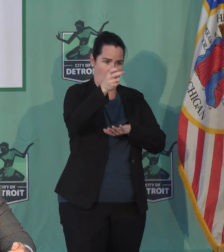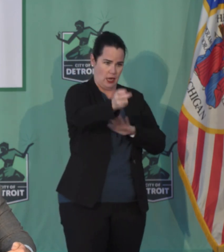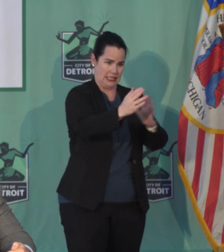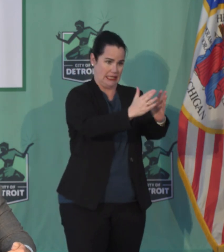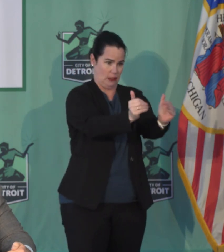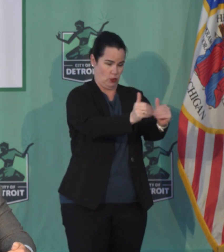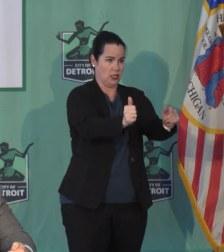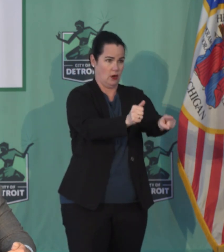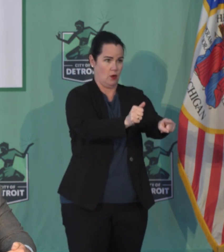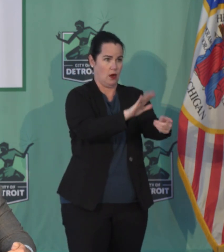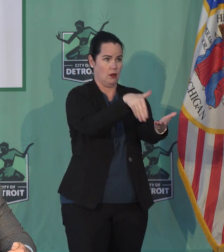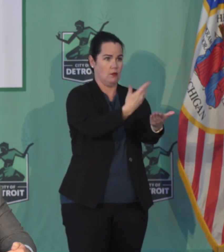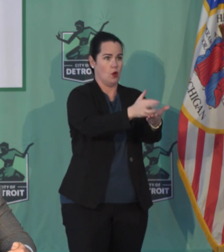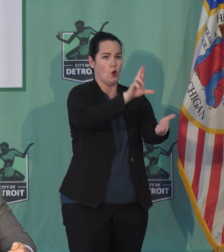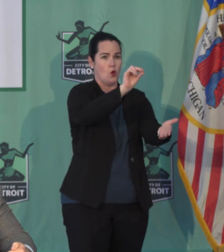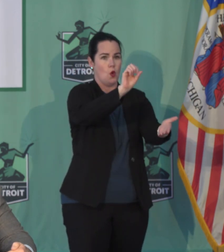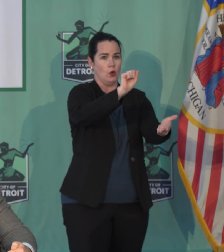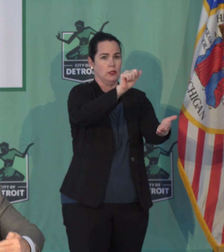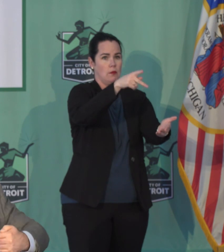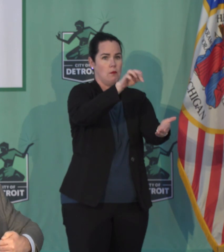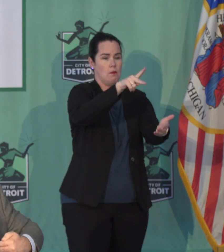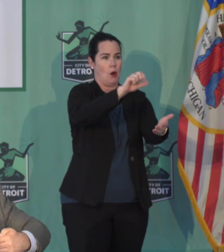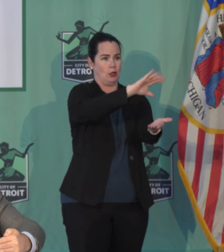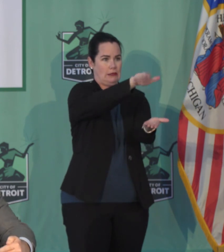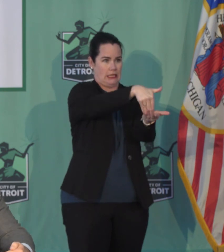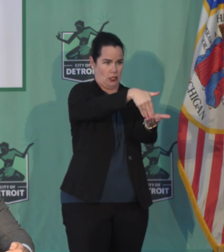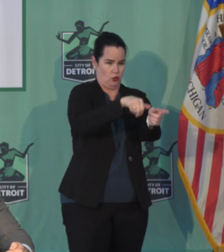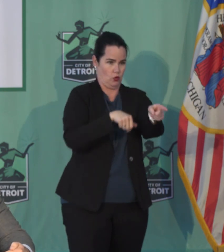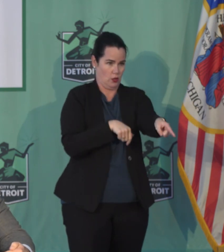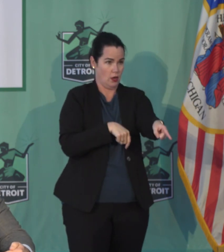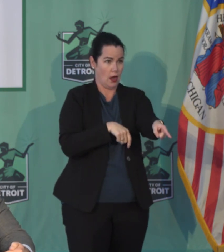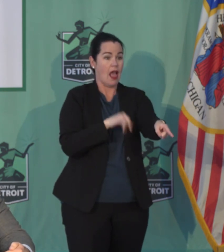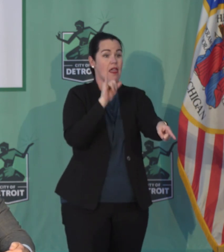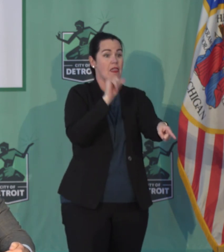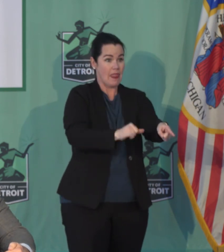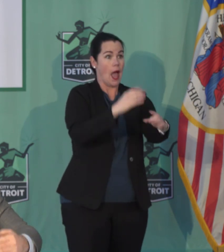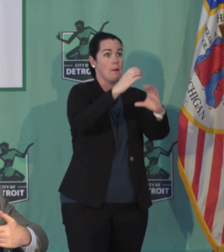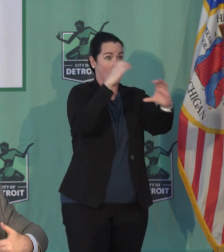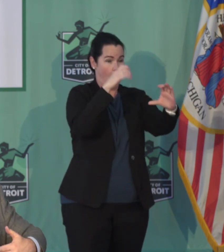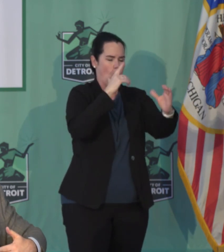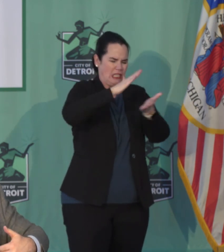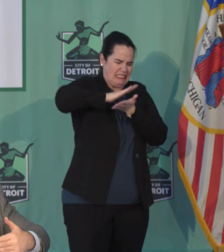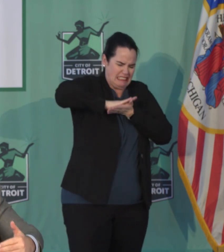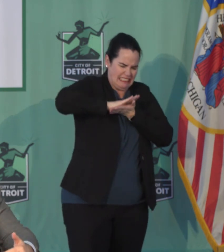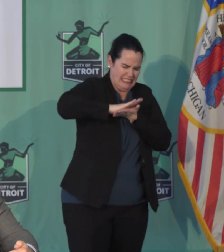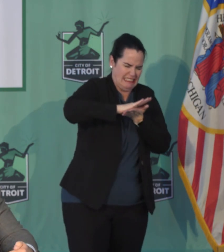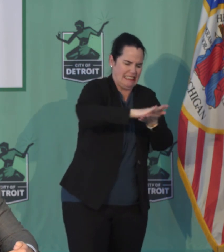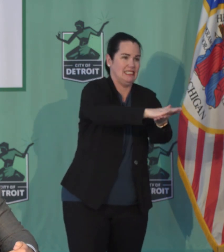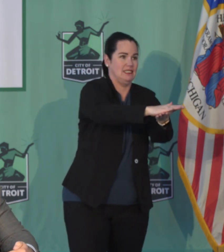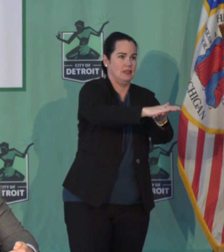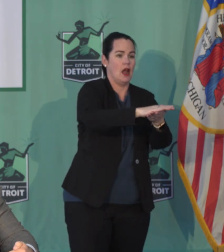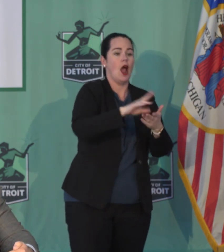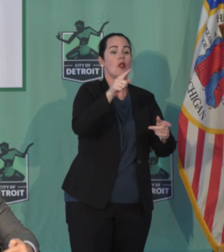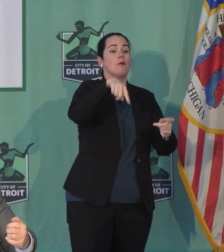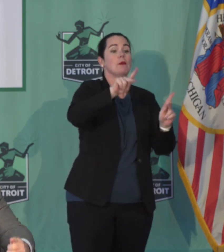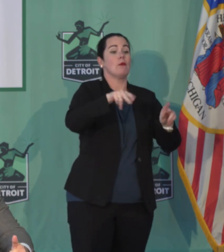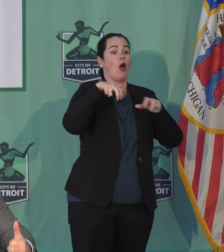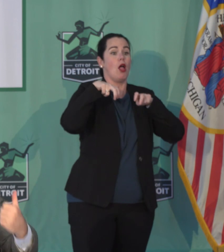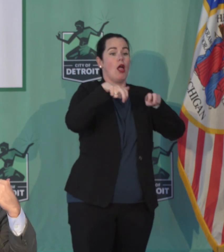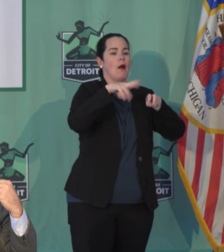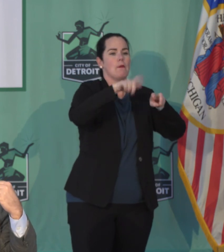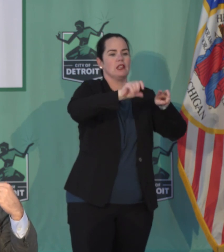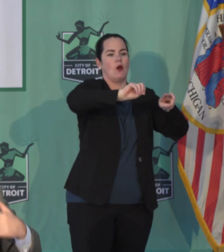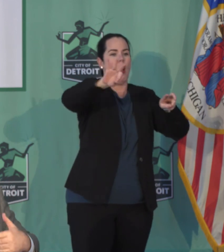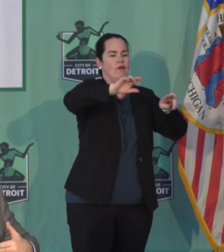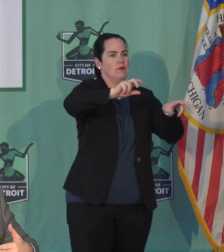downtown and ends up at the Rosa Parks Transit Center, we clean that bus, and whoever's on there is moved off. Then